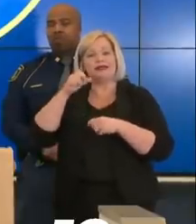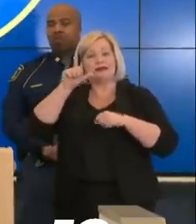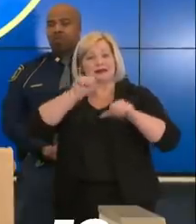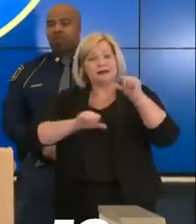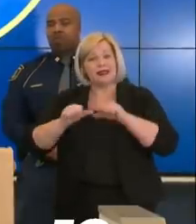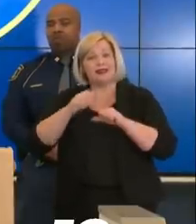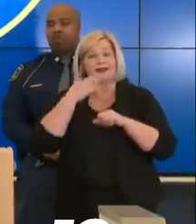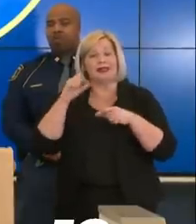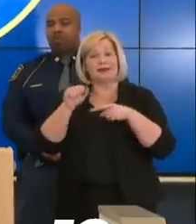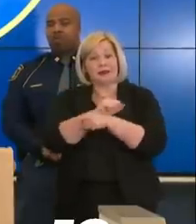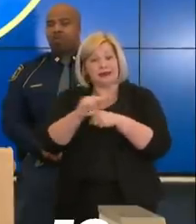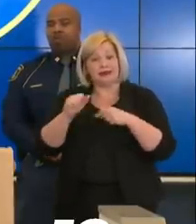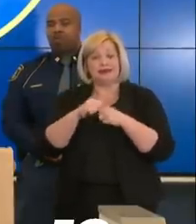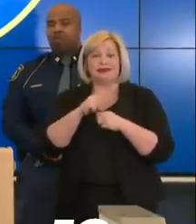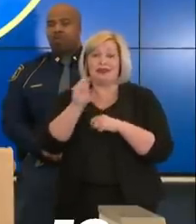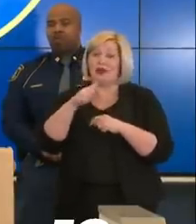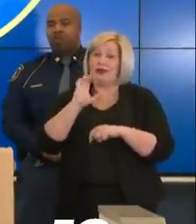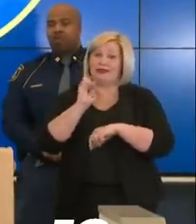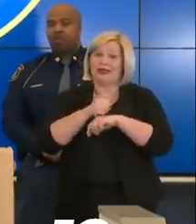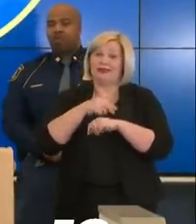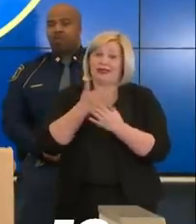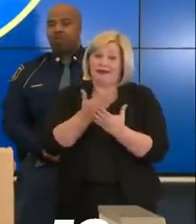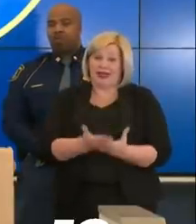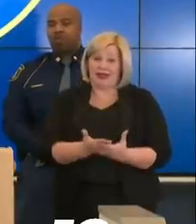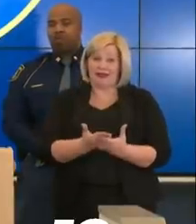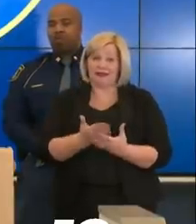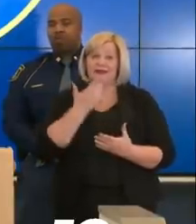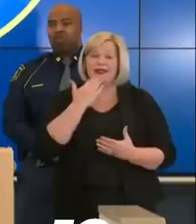always based on the facts. Thank you and good night.